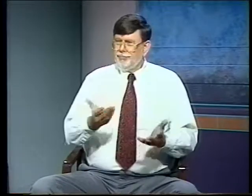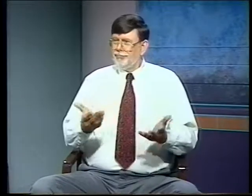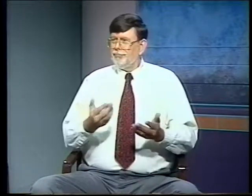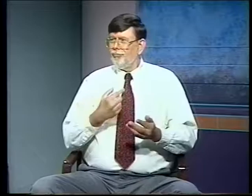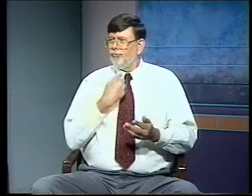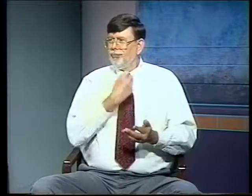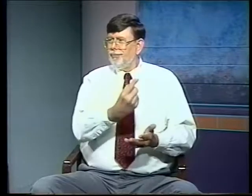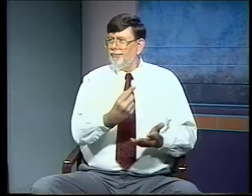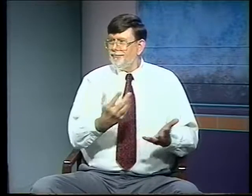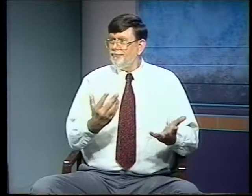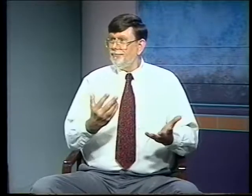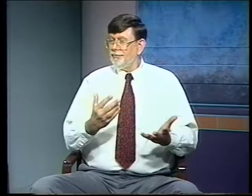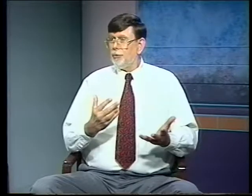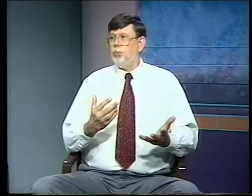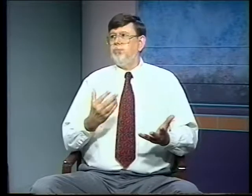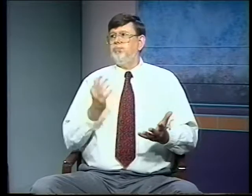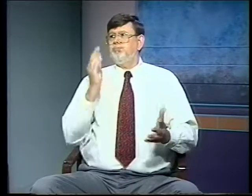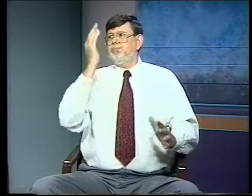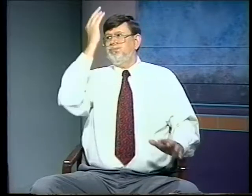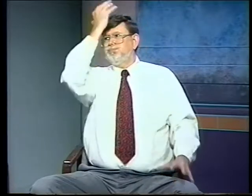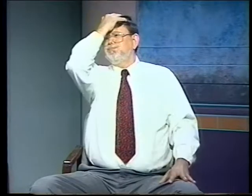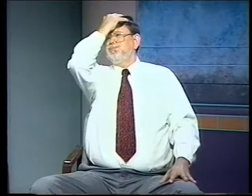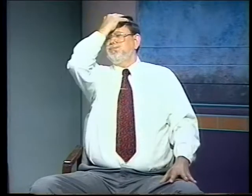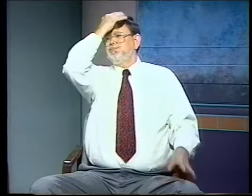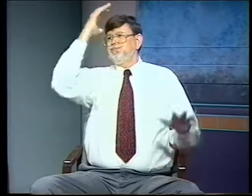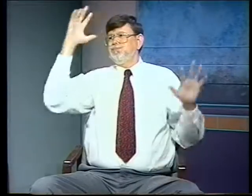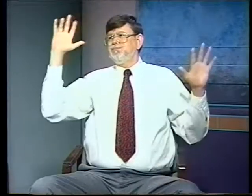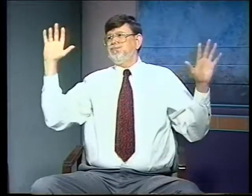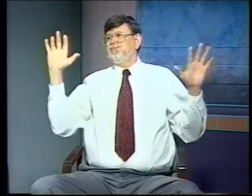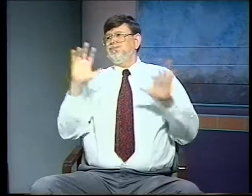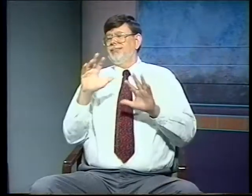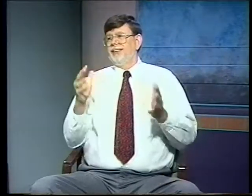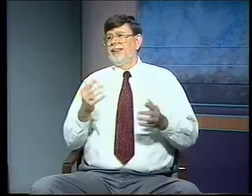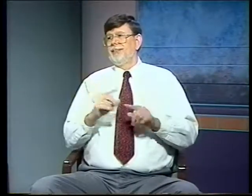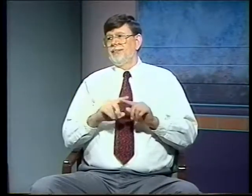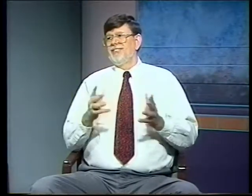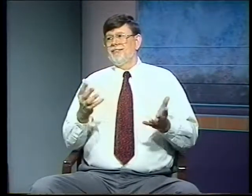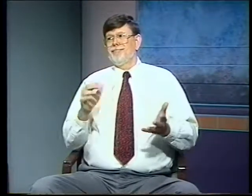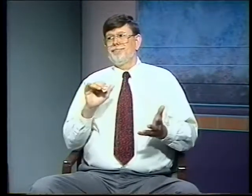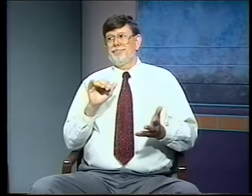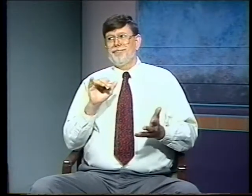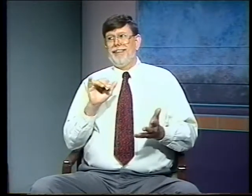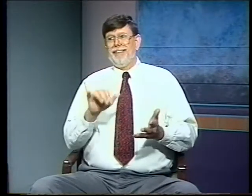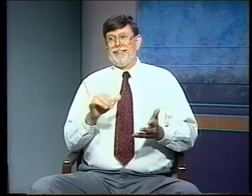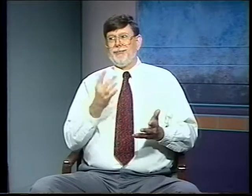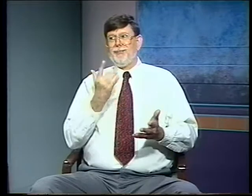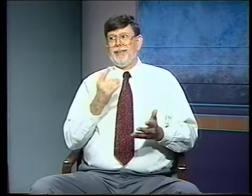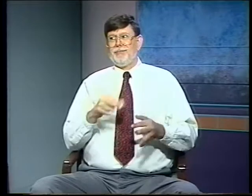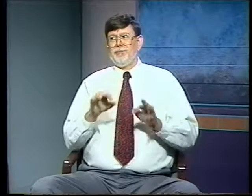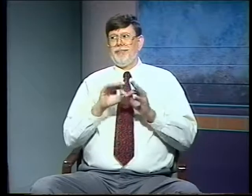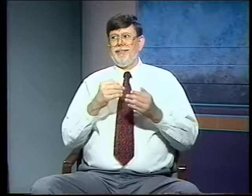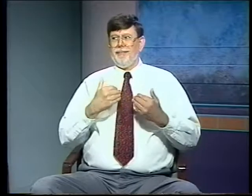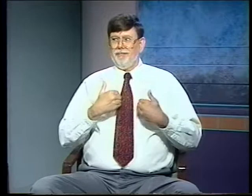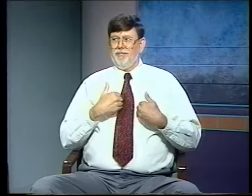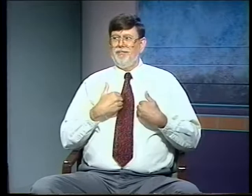ahead and grab that? Take it for yourself." Which they did. And of course, that was a major faux